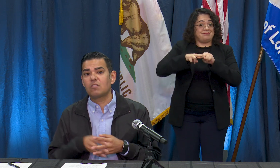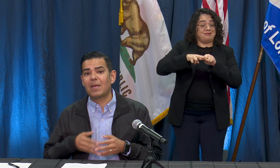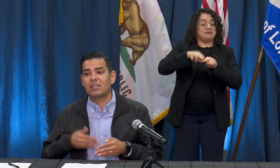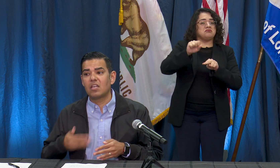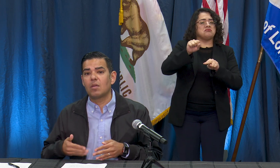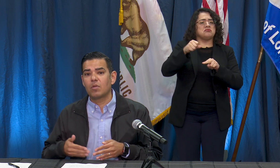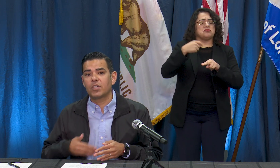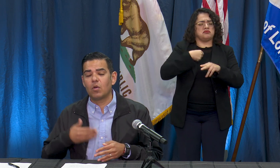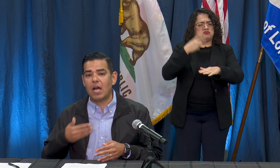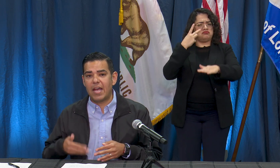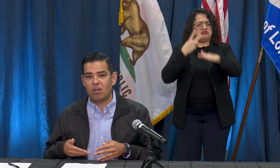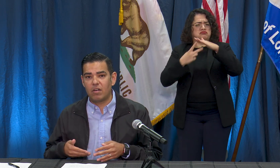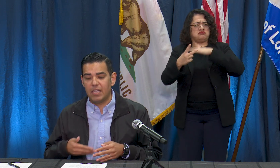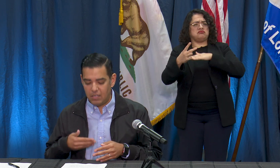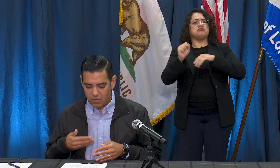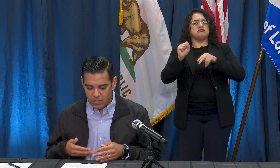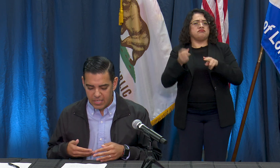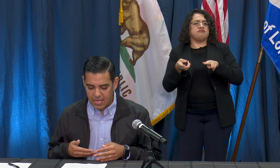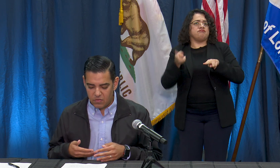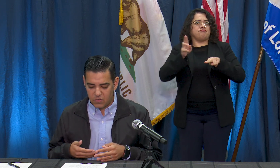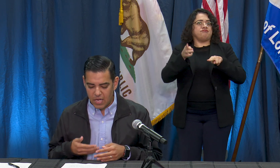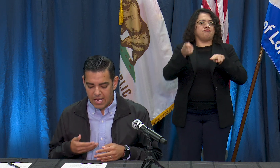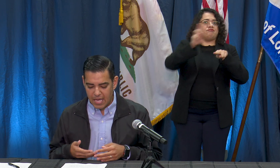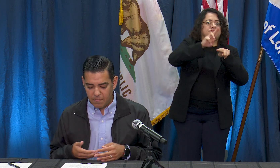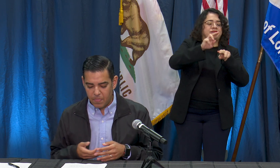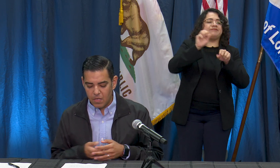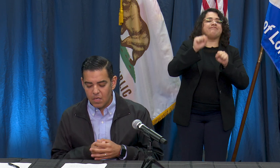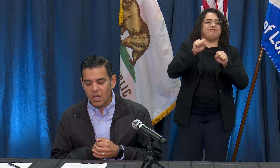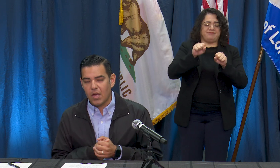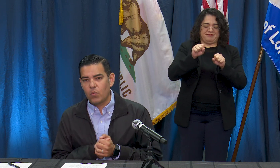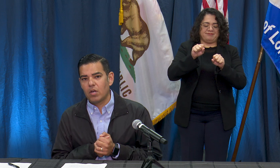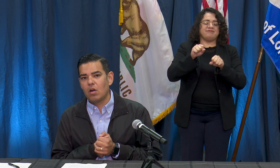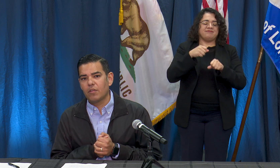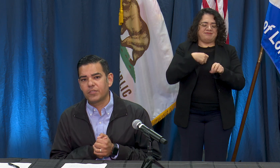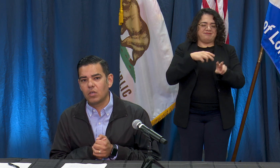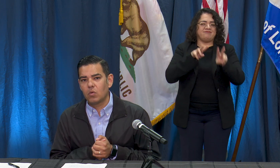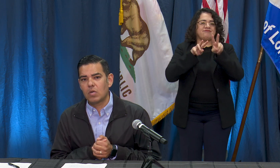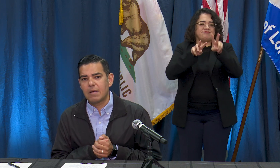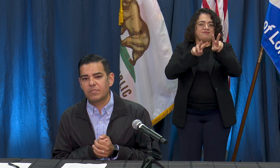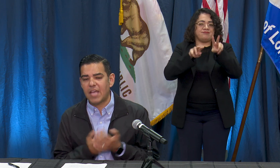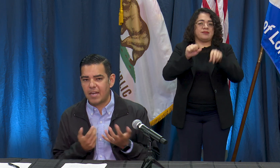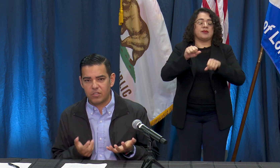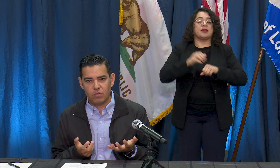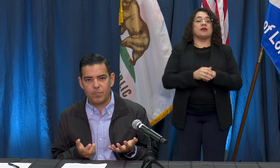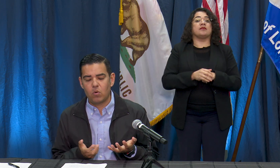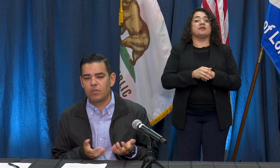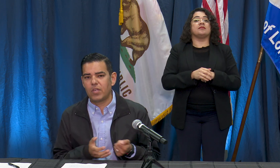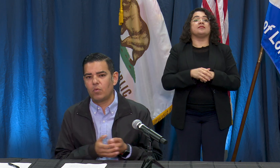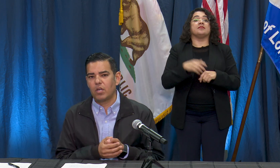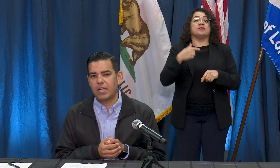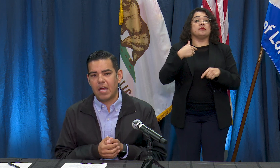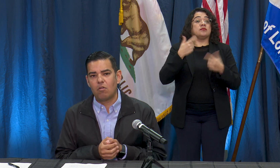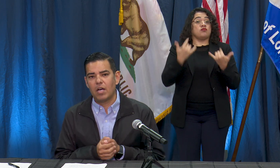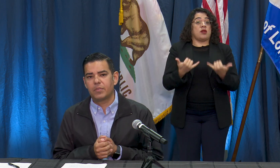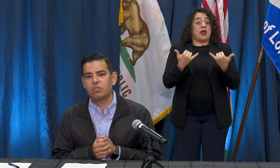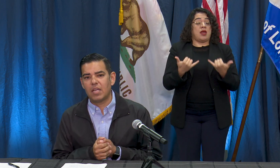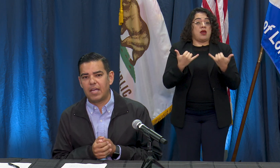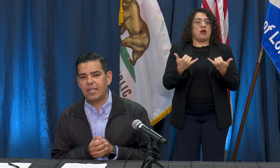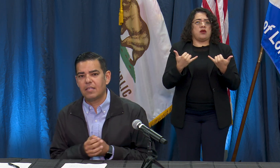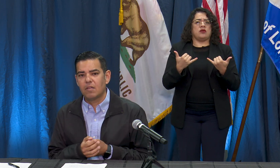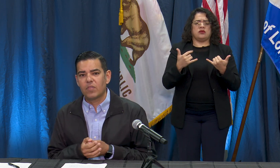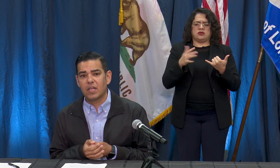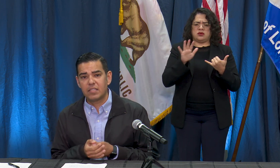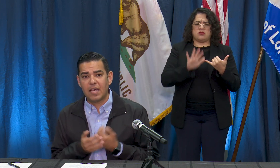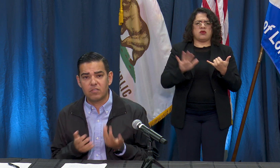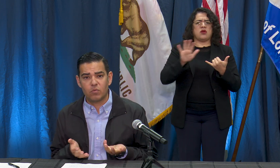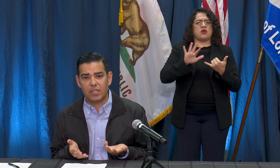we should expect that number to go higher in the days ahead. We are also saddened to report that we are now up to